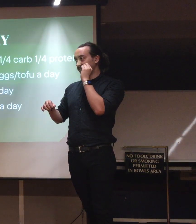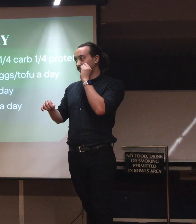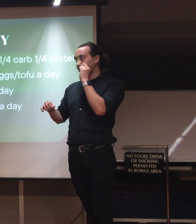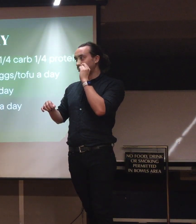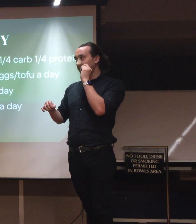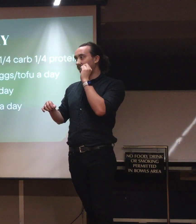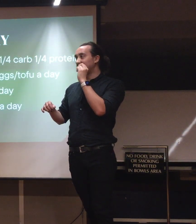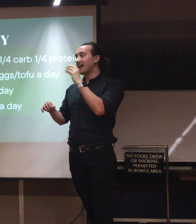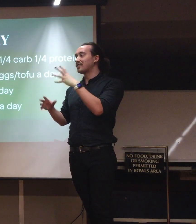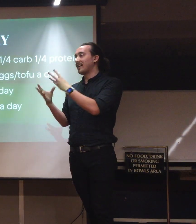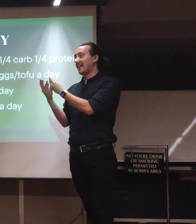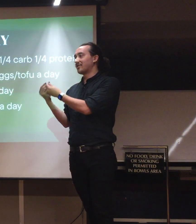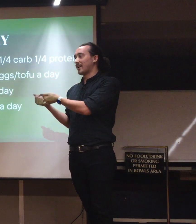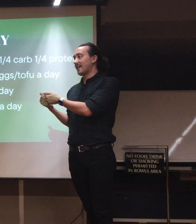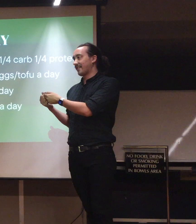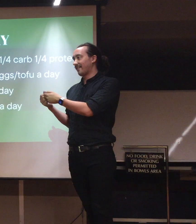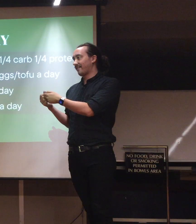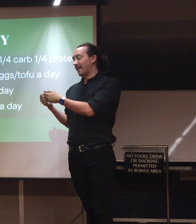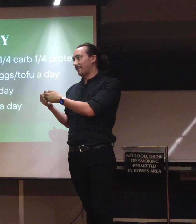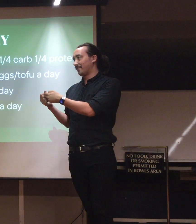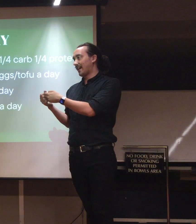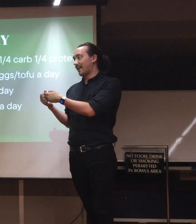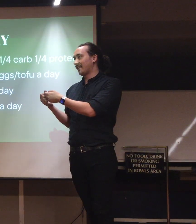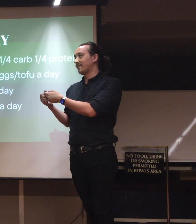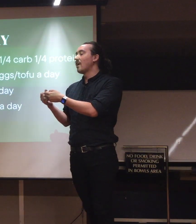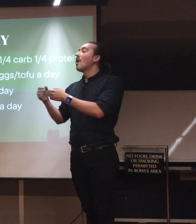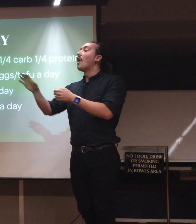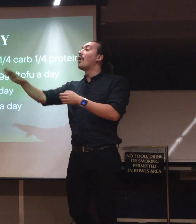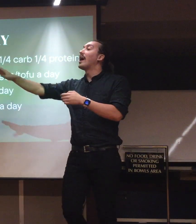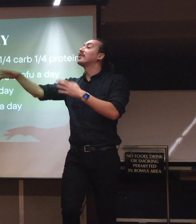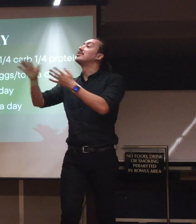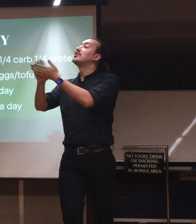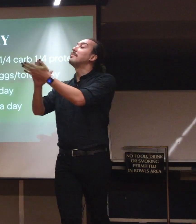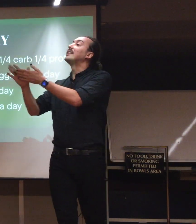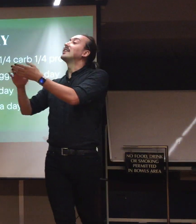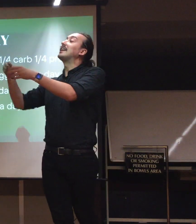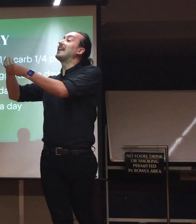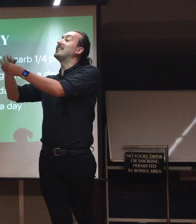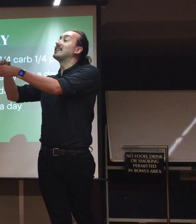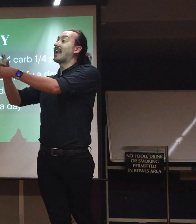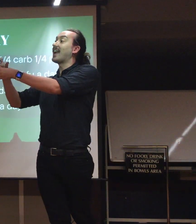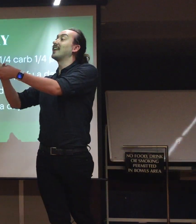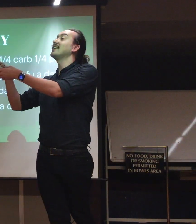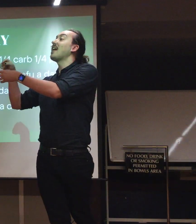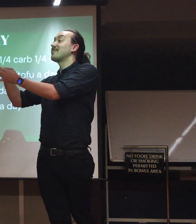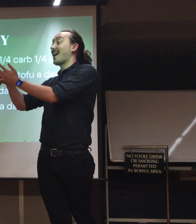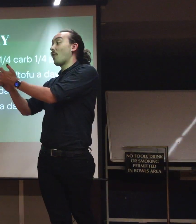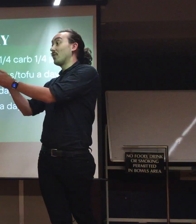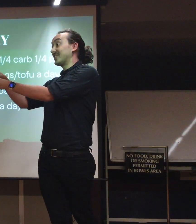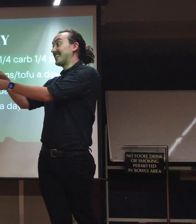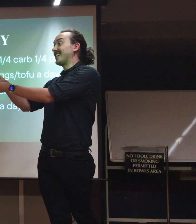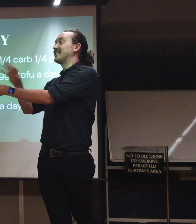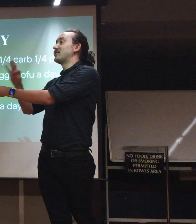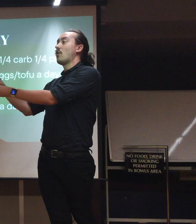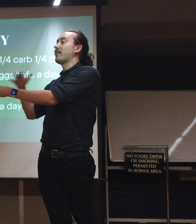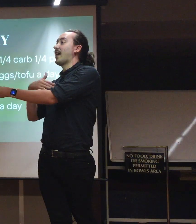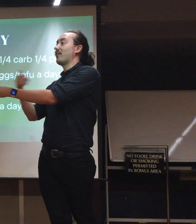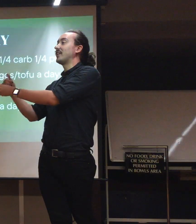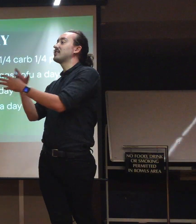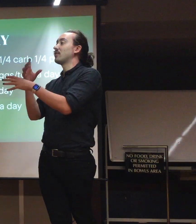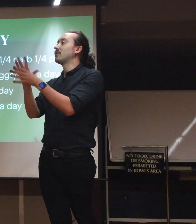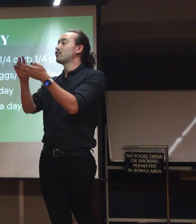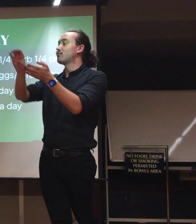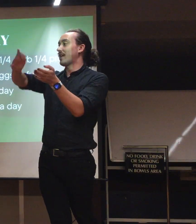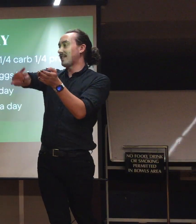canola oil. I drain out that other. Oh, hang on. Do you mean that oil that's in is not